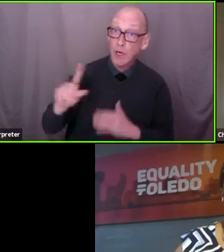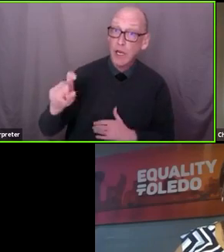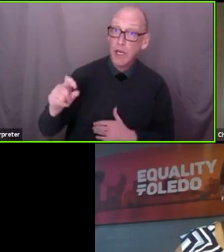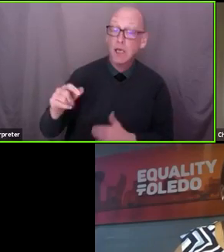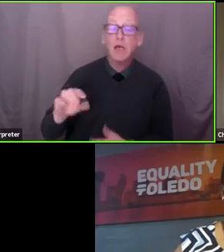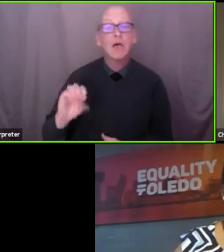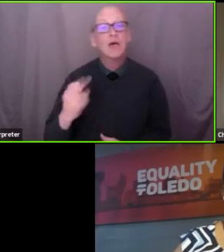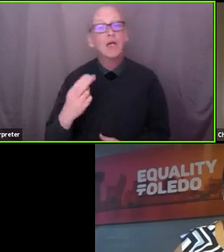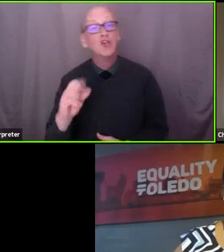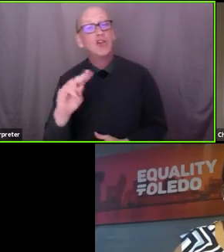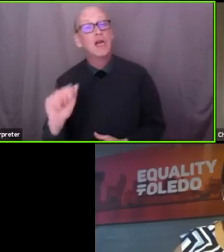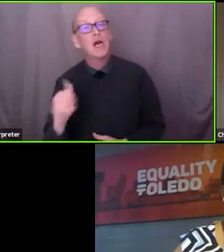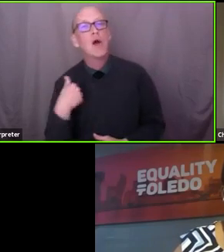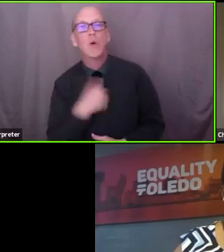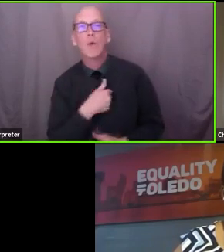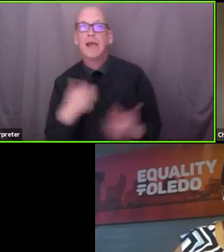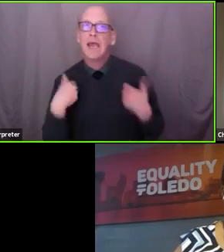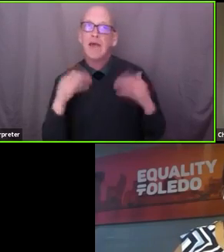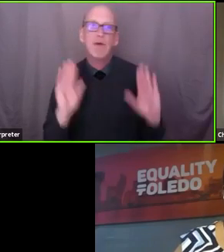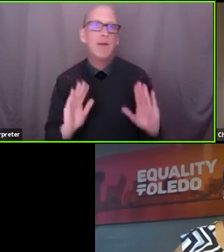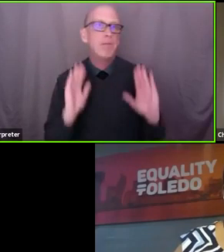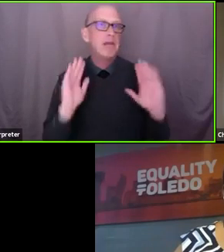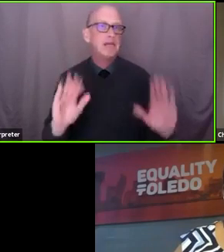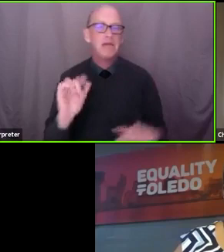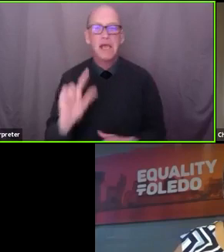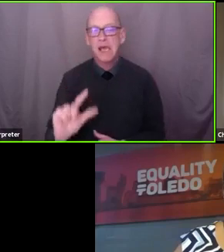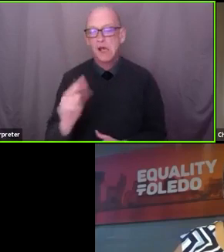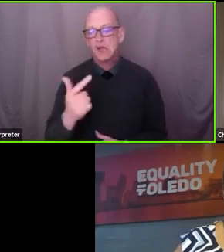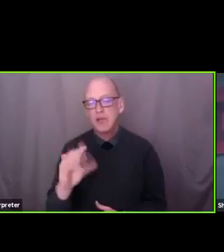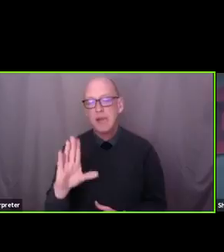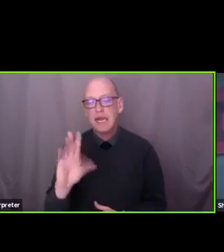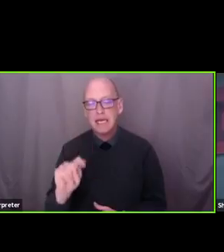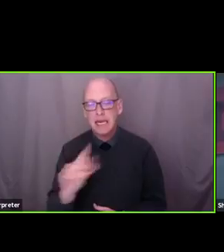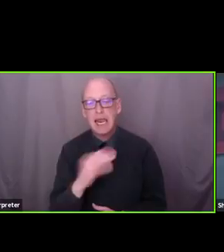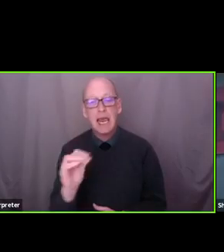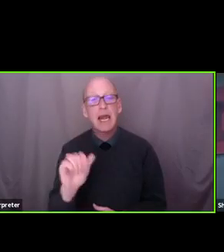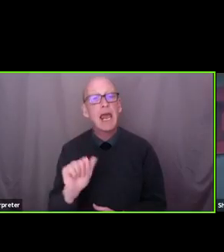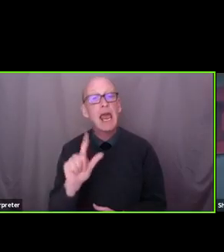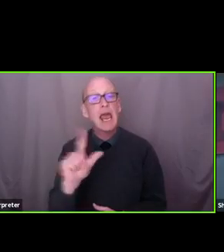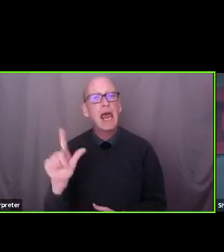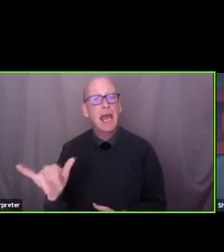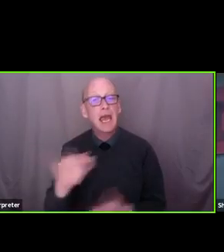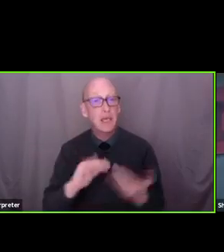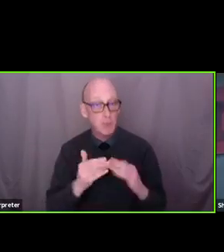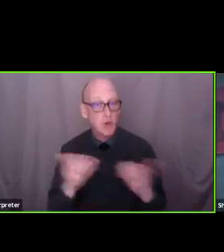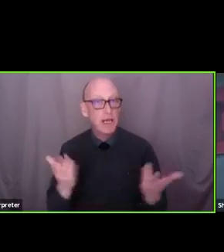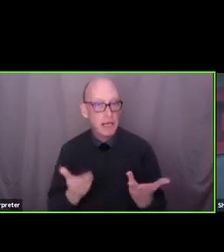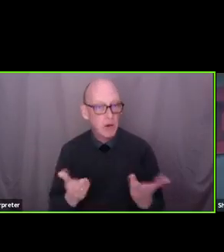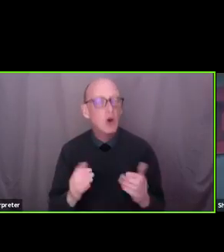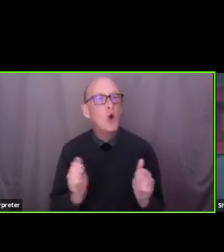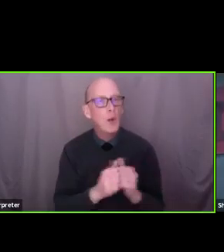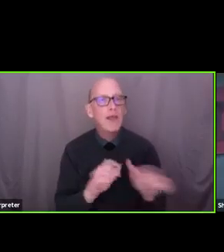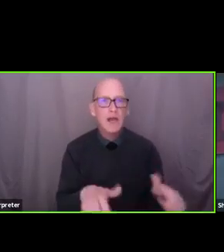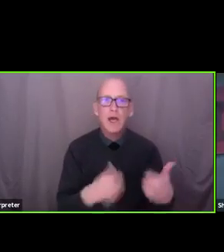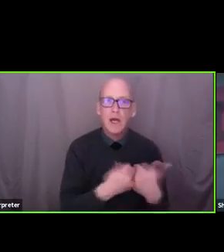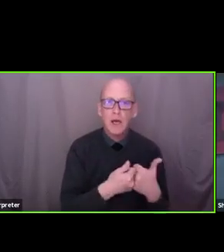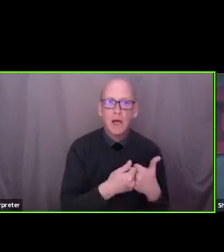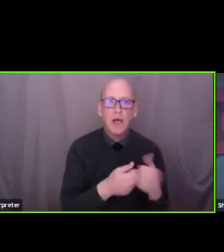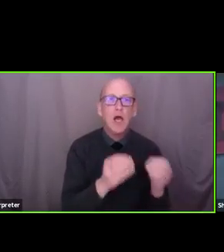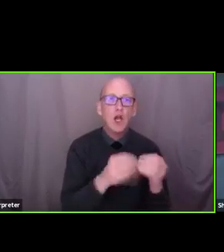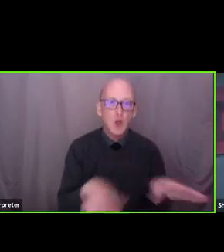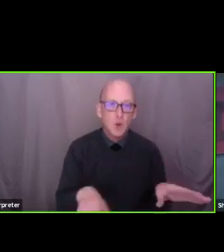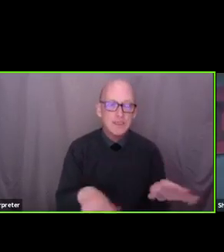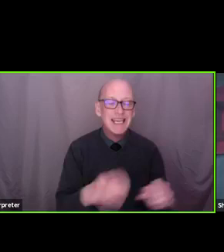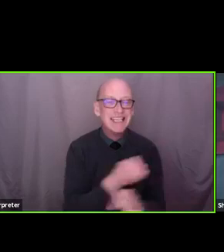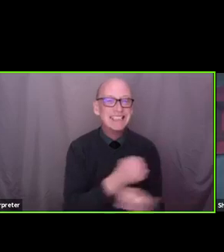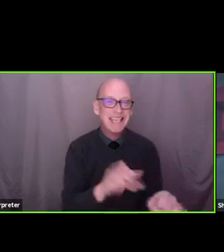an amazing LGBT community. We have amazing allies here. Even with the challenges of losing our safe